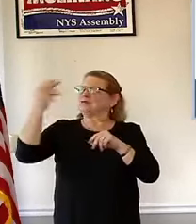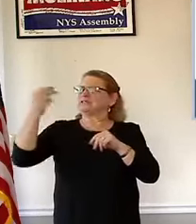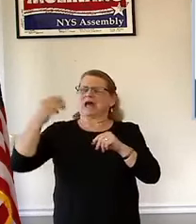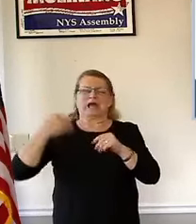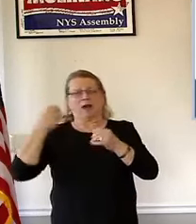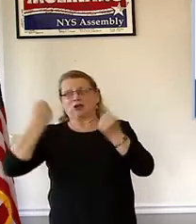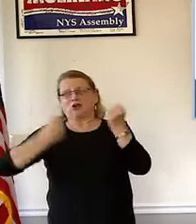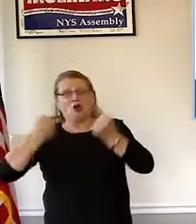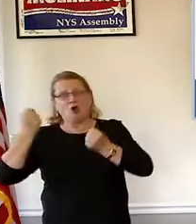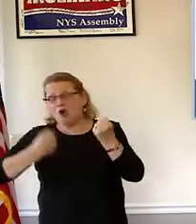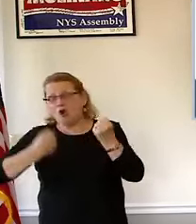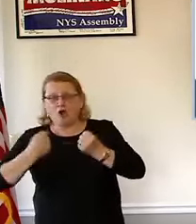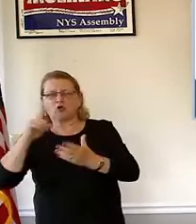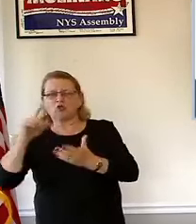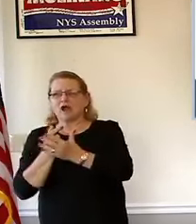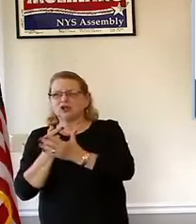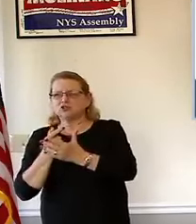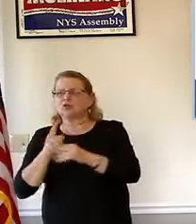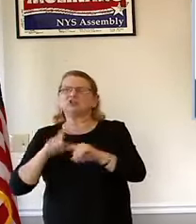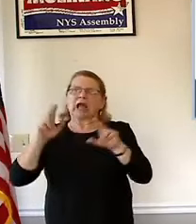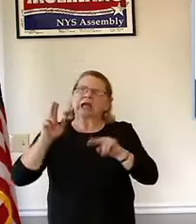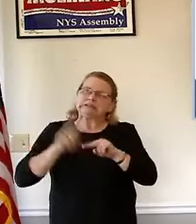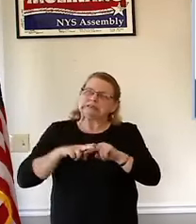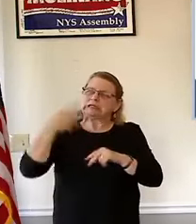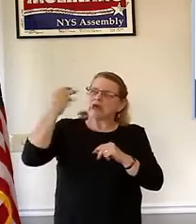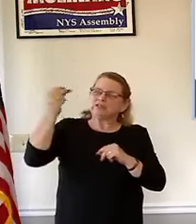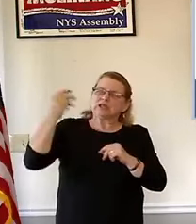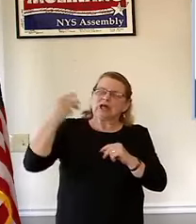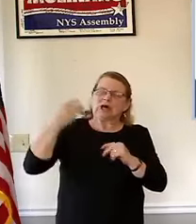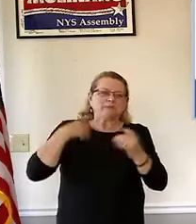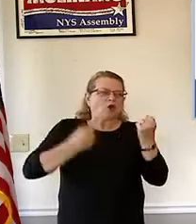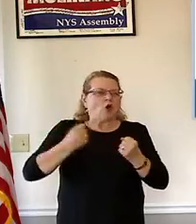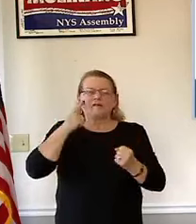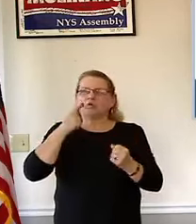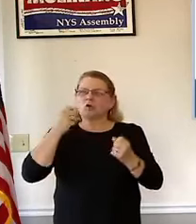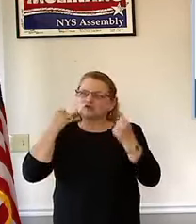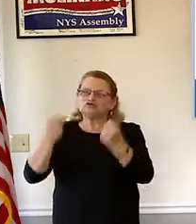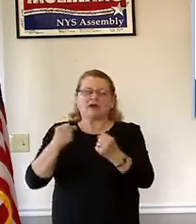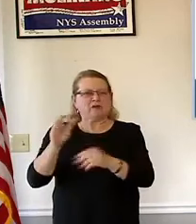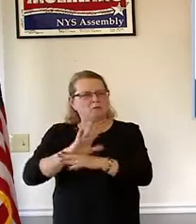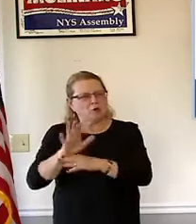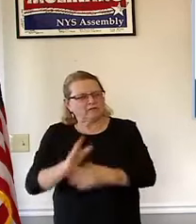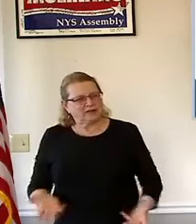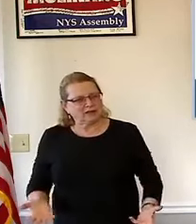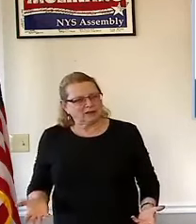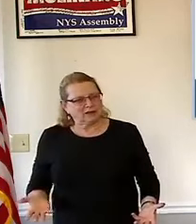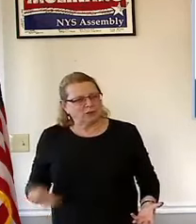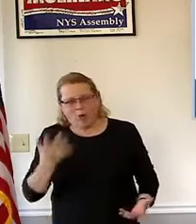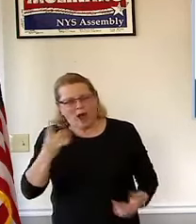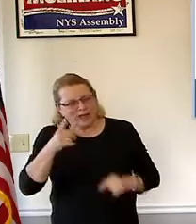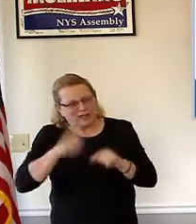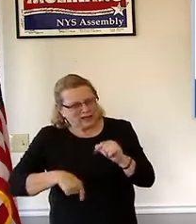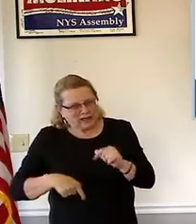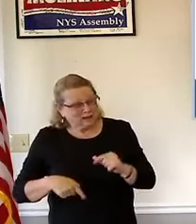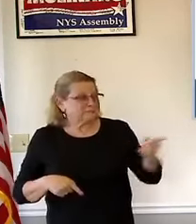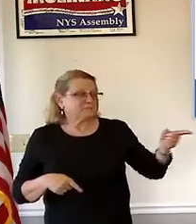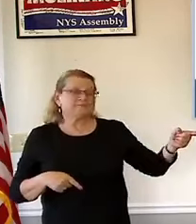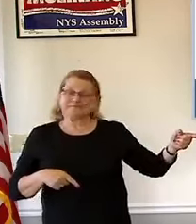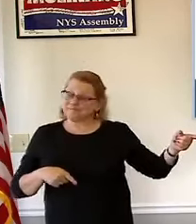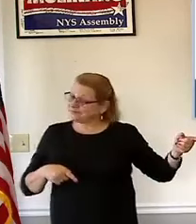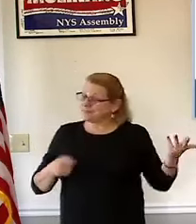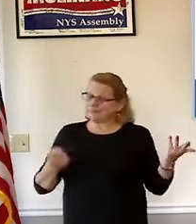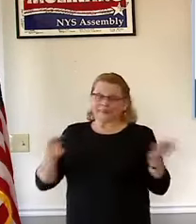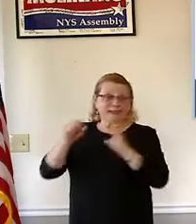drive-in movie? The short answer is the state of New York has said so. That is, car-based graduations are to